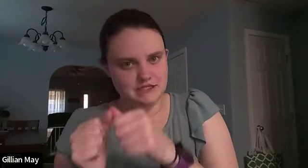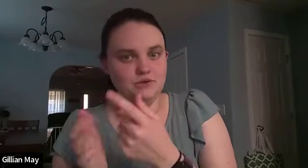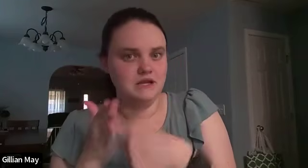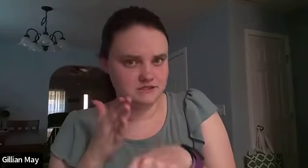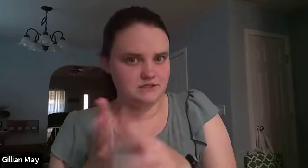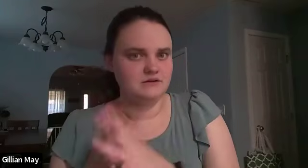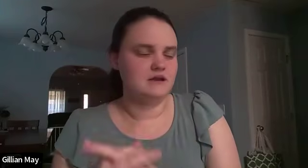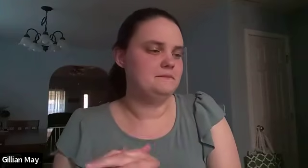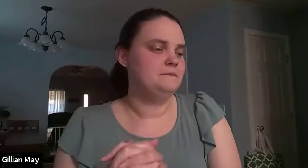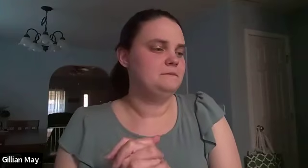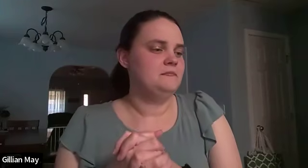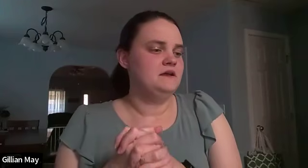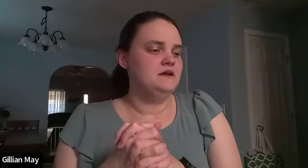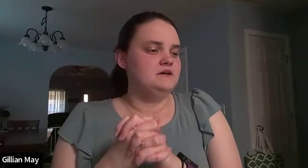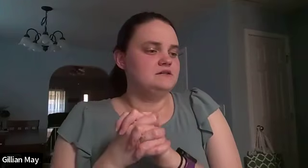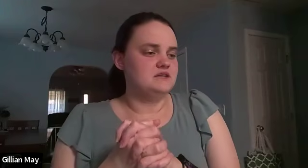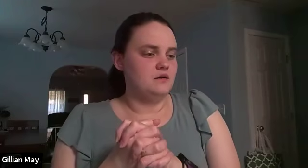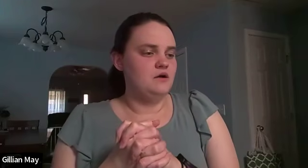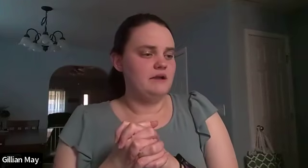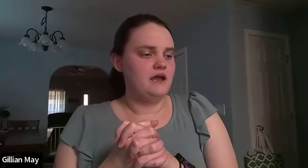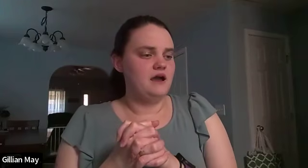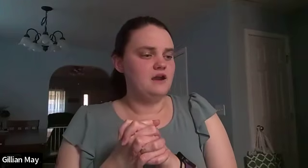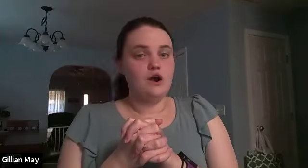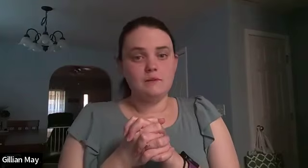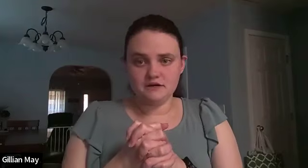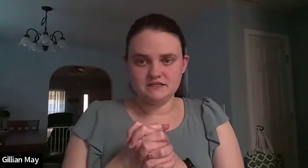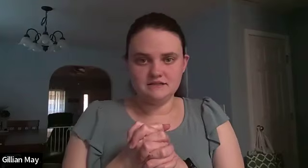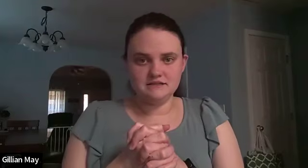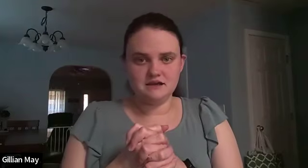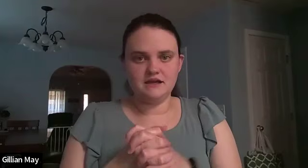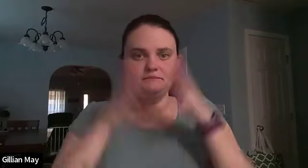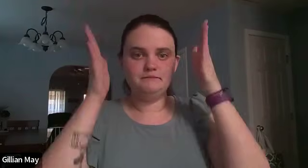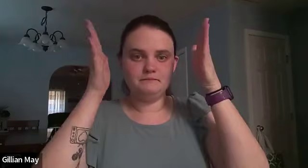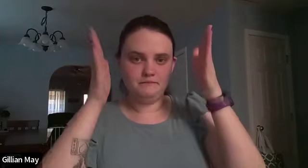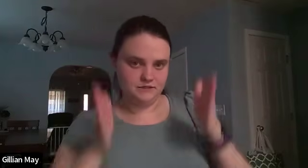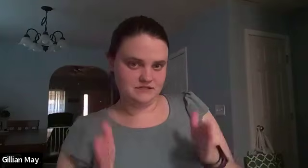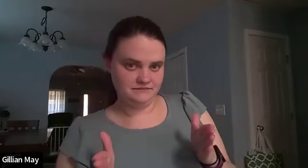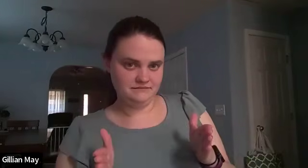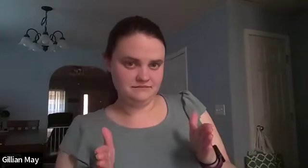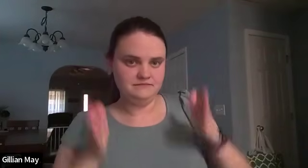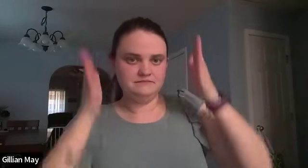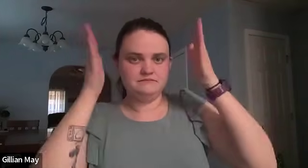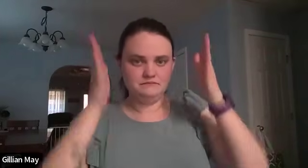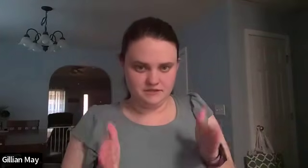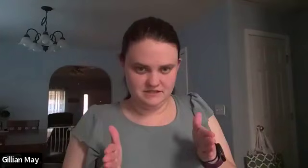continue next week. All right. So we had our person sign, person,